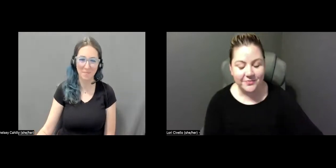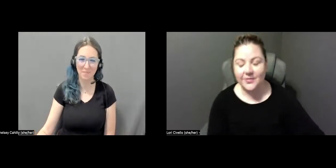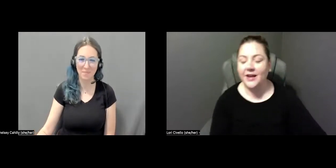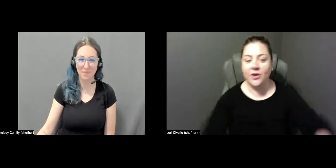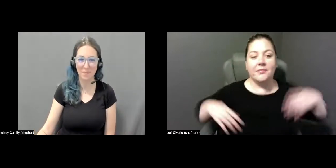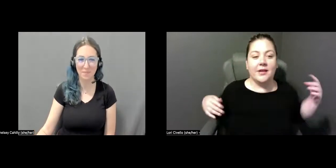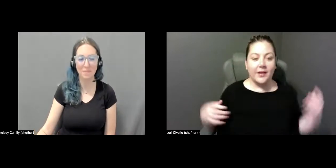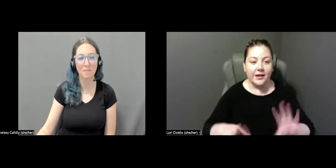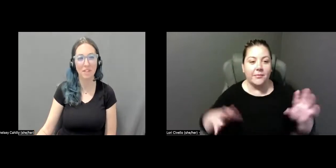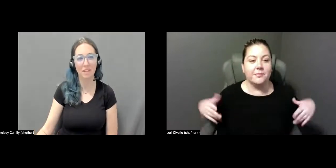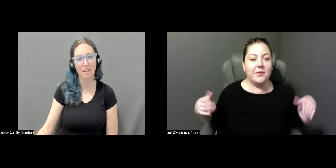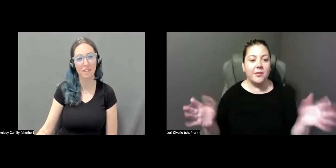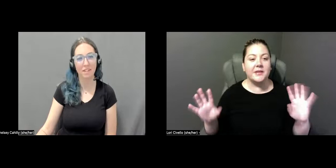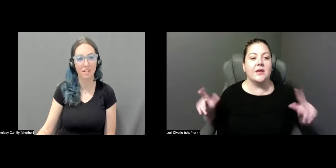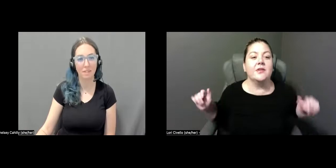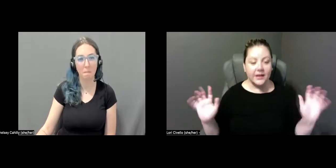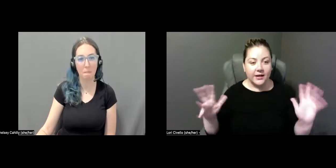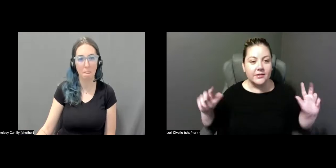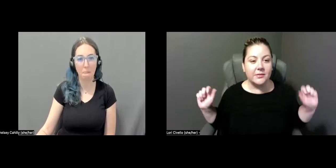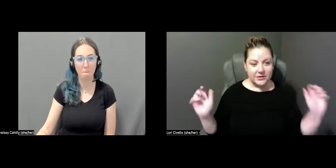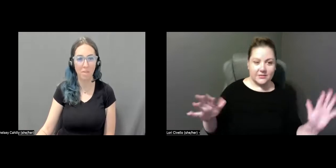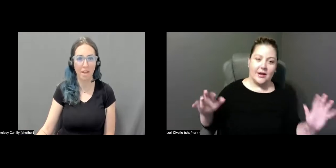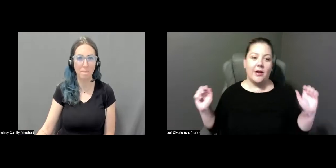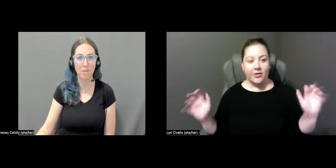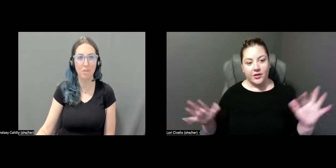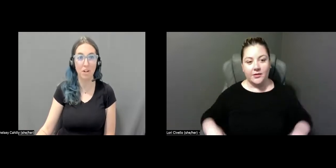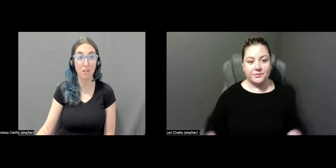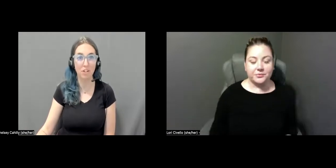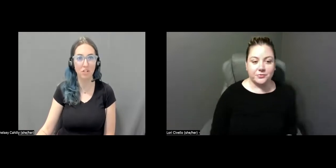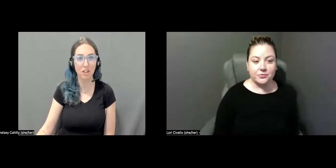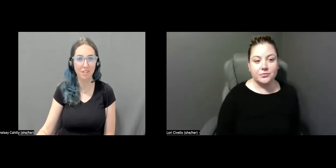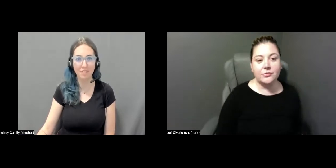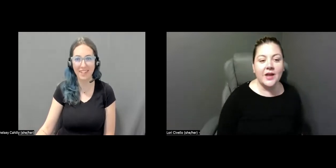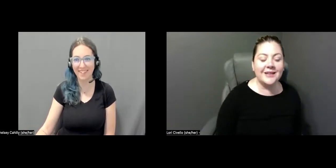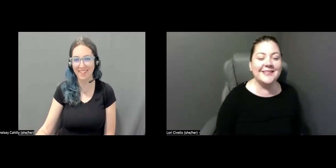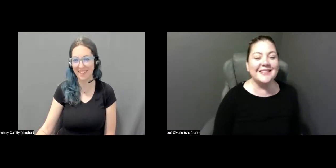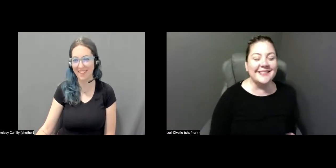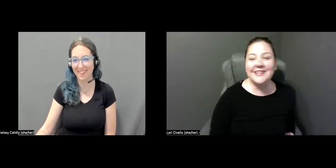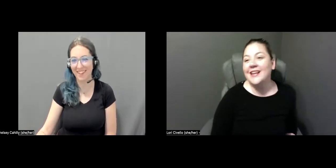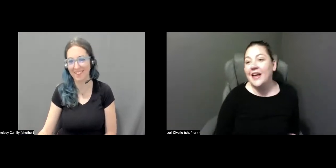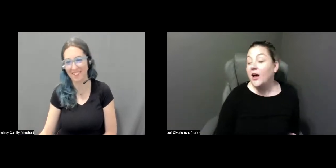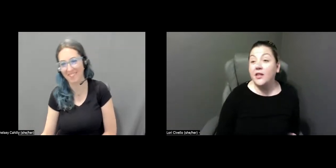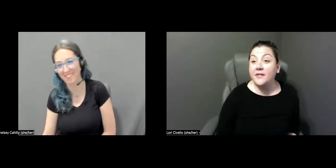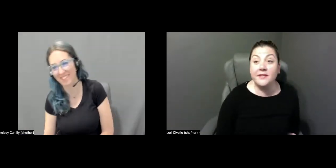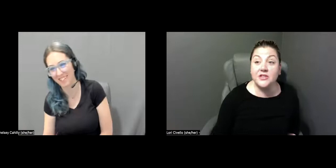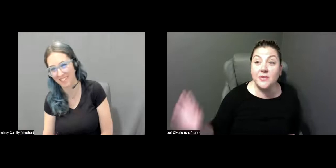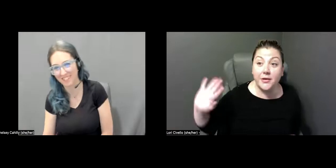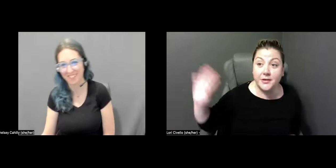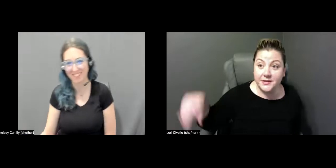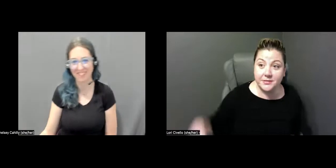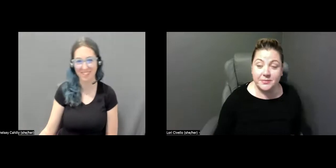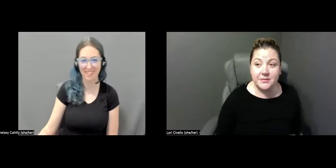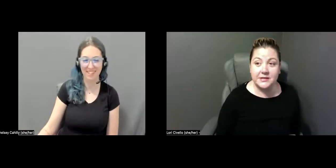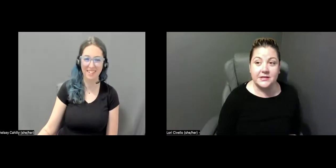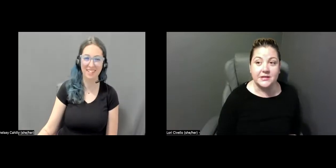Um, I know I gotta get, I'll be myself in a second. Let me just Okay. clear Do you out know where your children are? It's six. they have